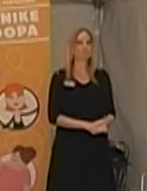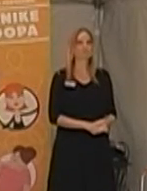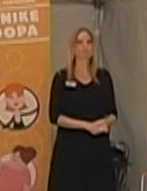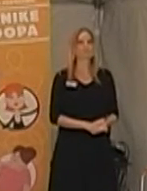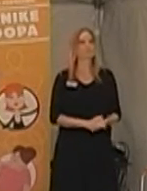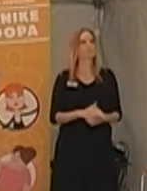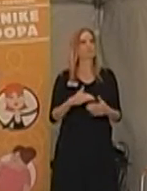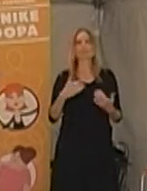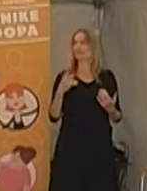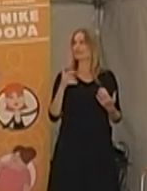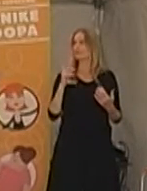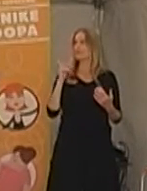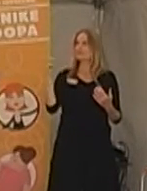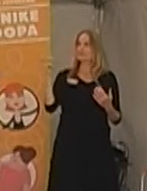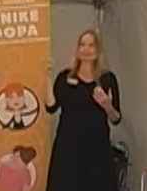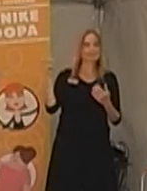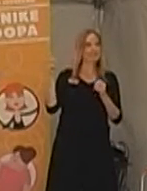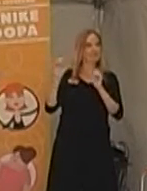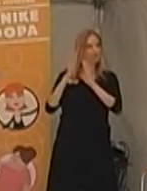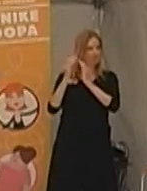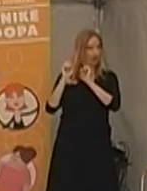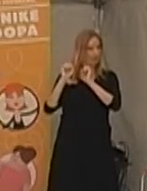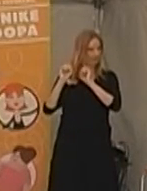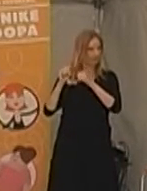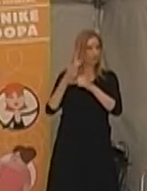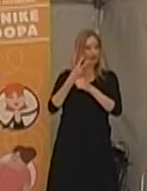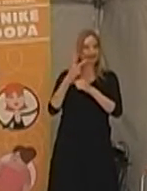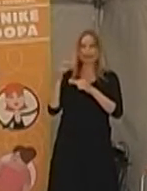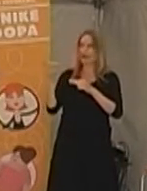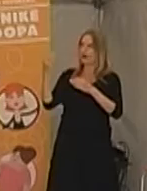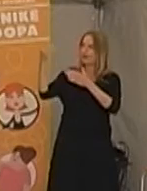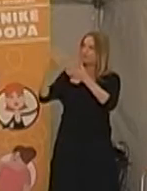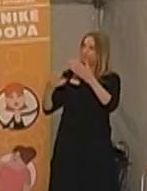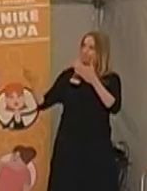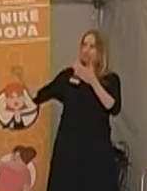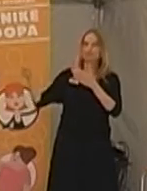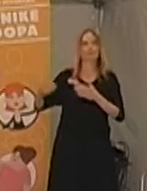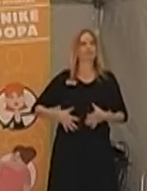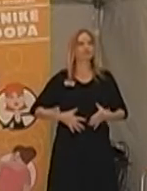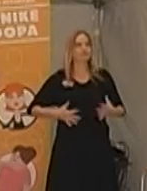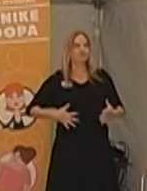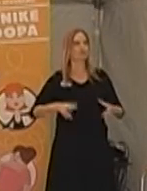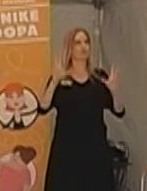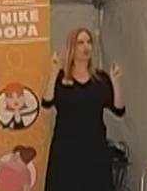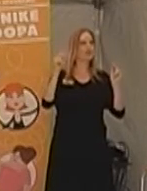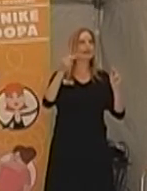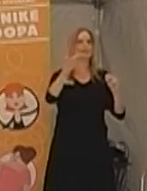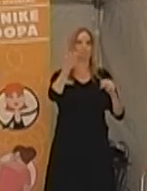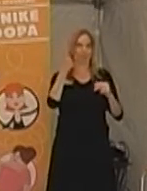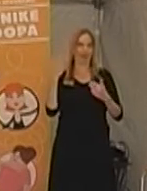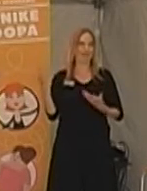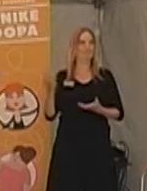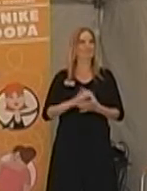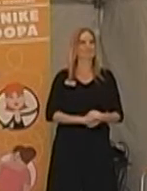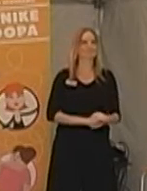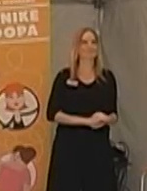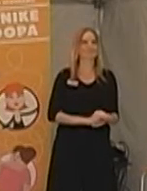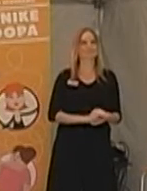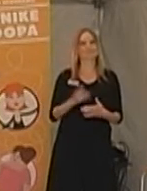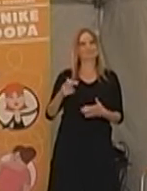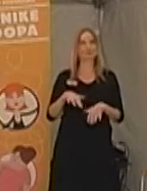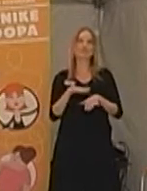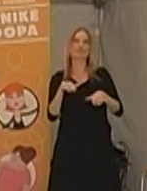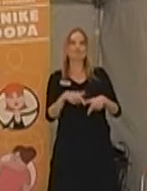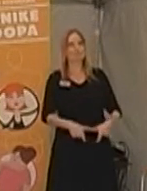what you can see here on the front is a fat and happy man in his bathing